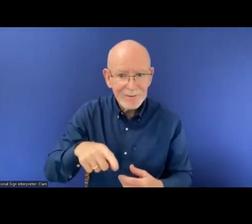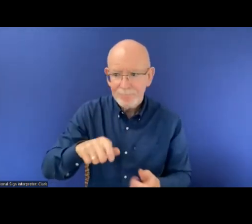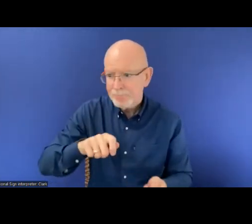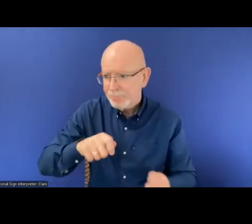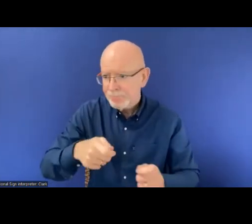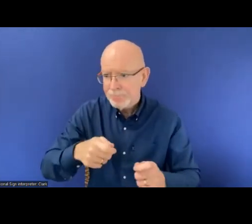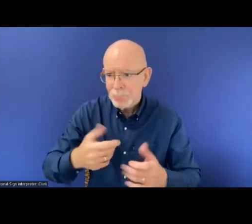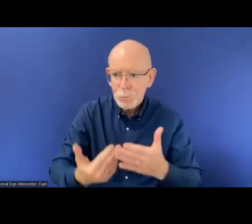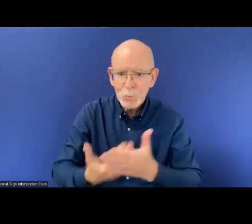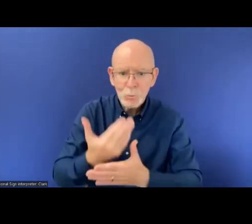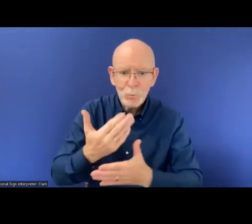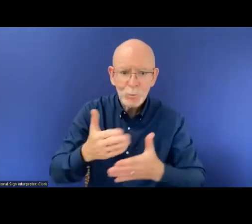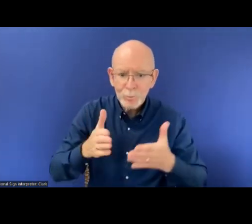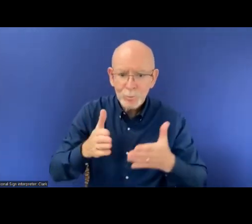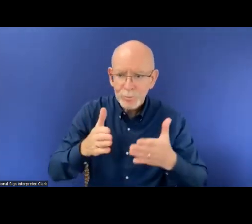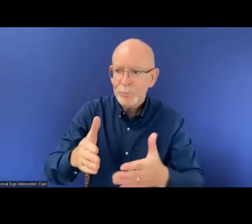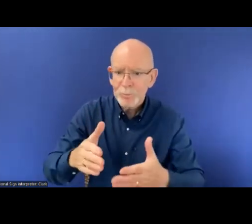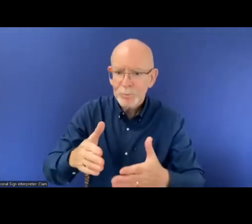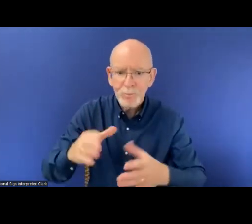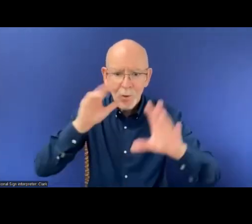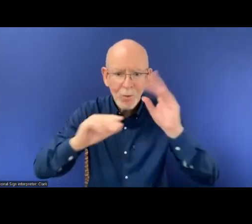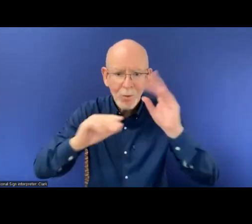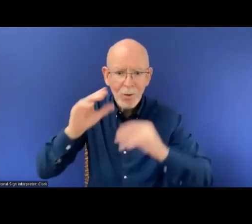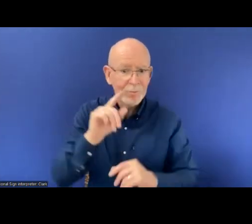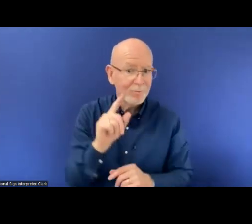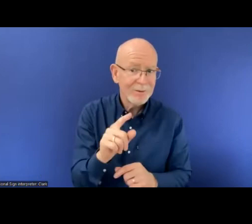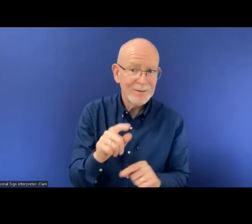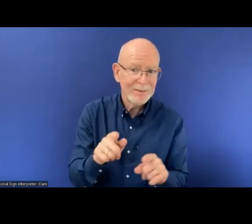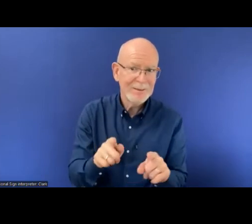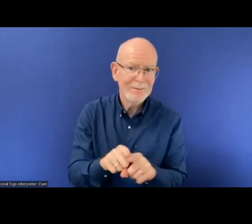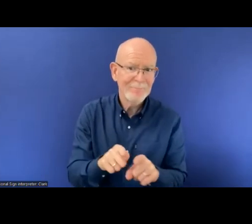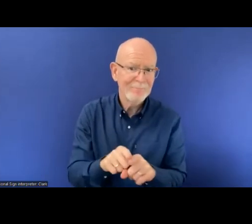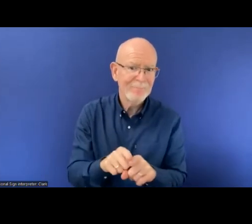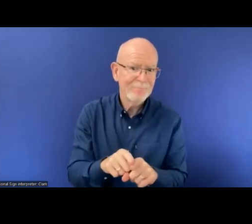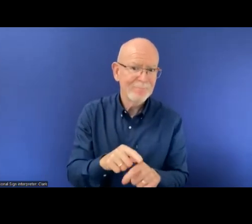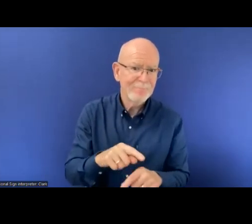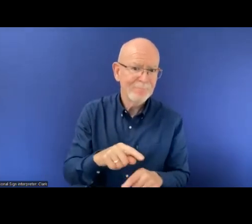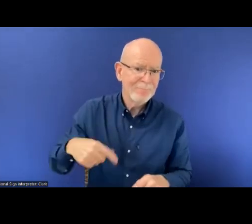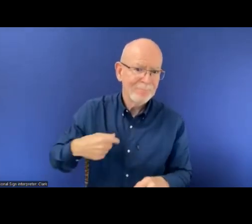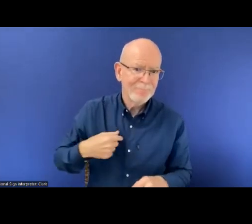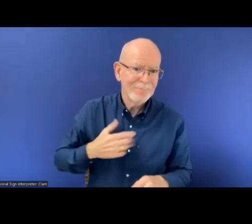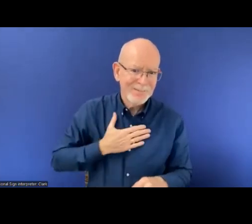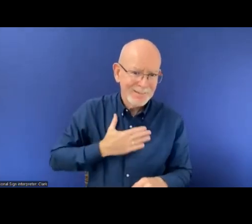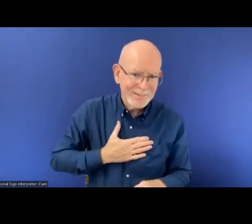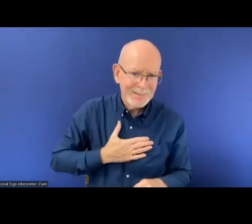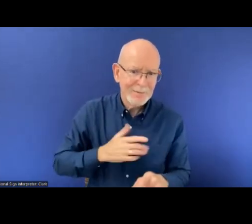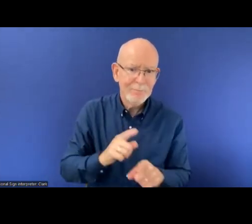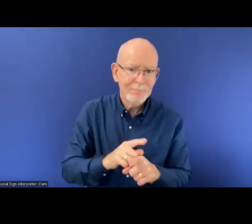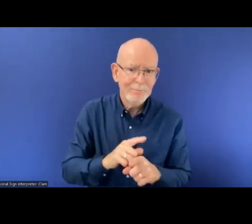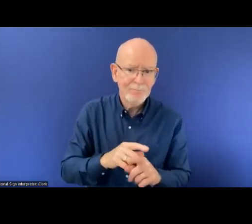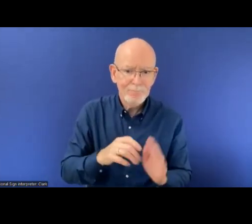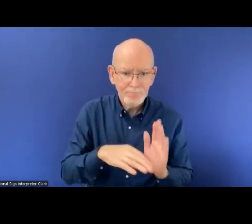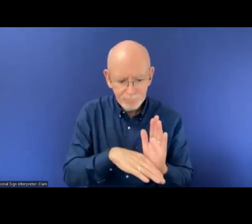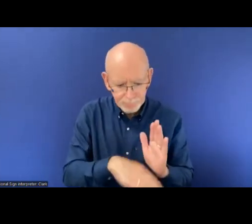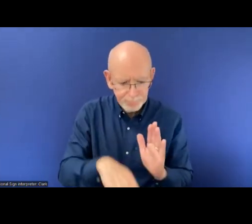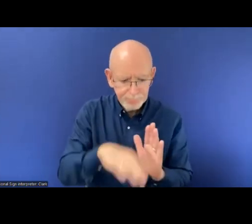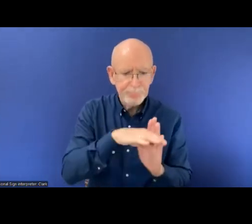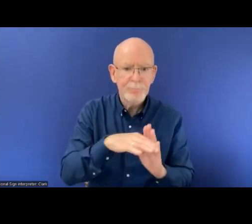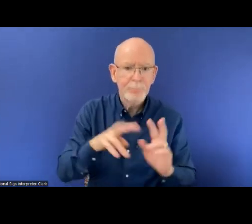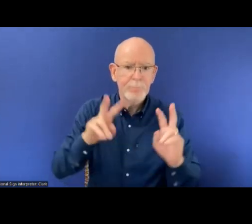we must also prioritize the health and well-being of the learner. And therefore, we